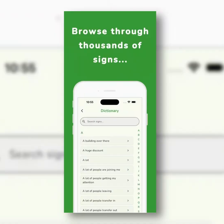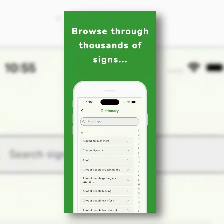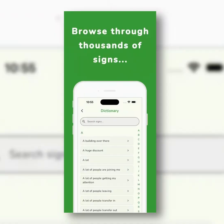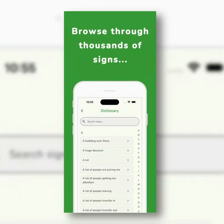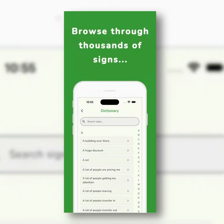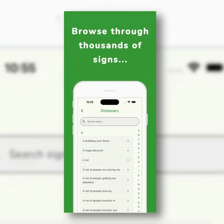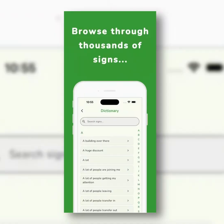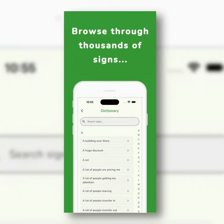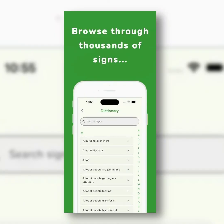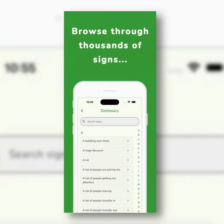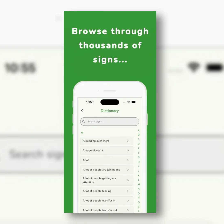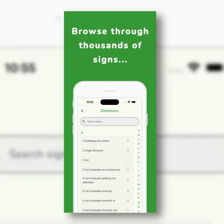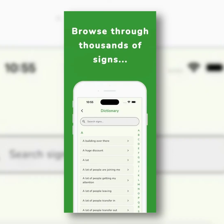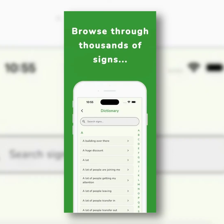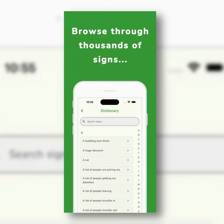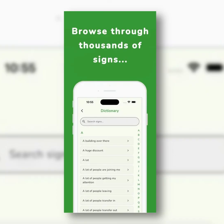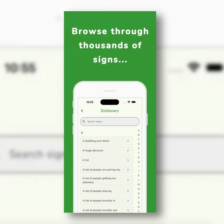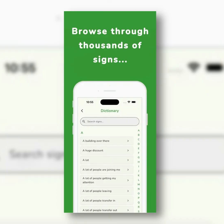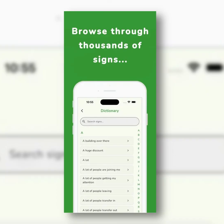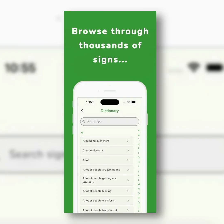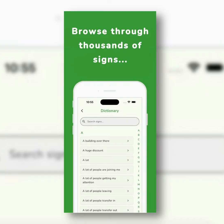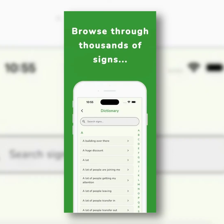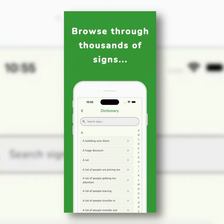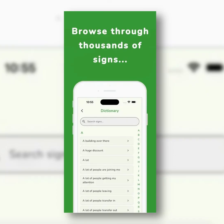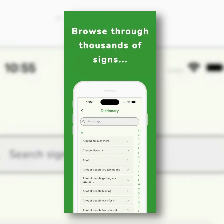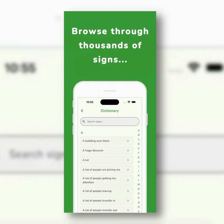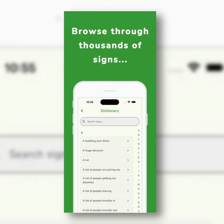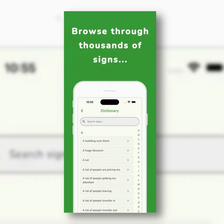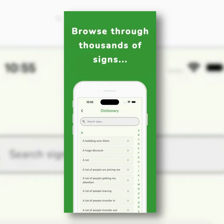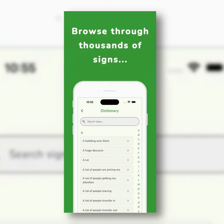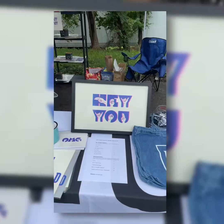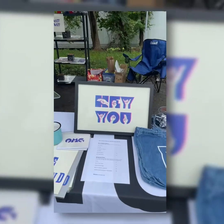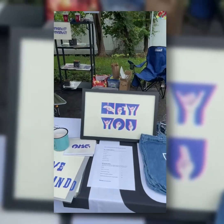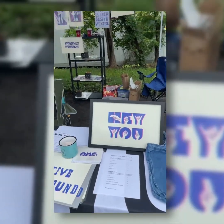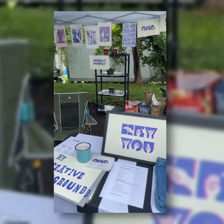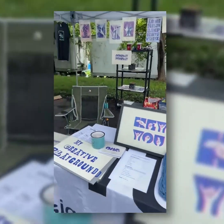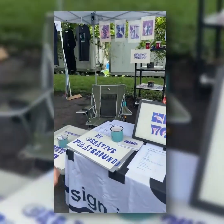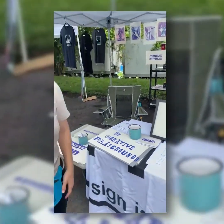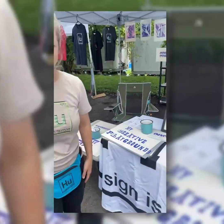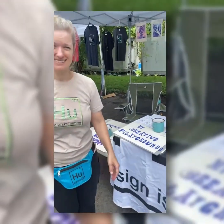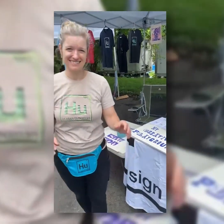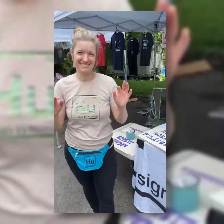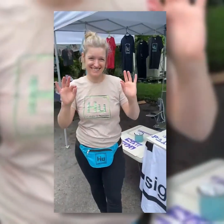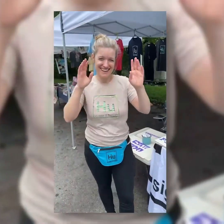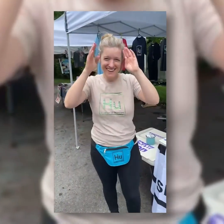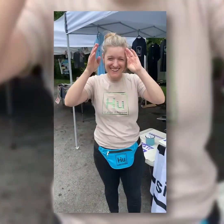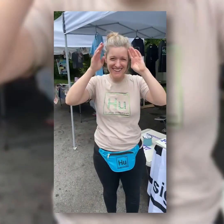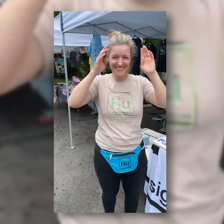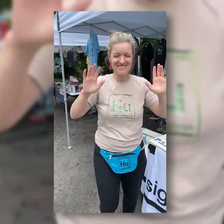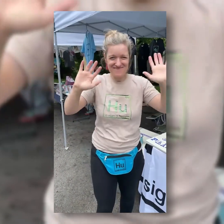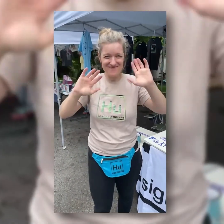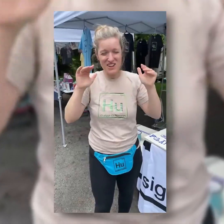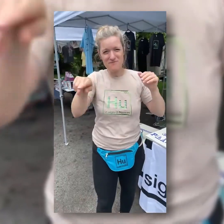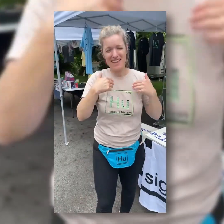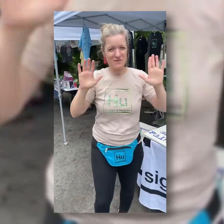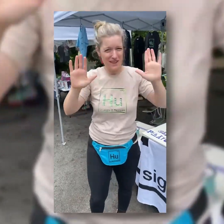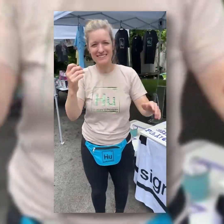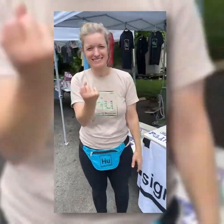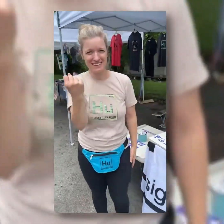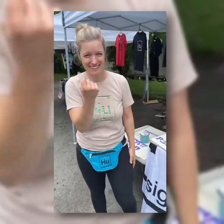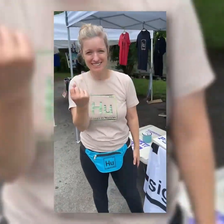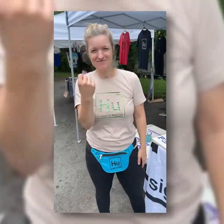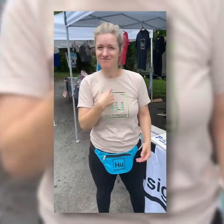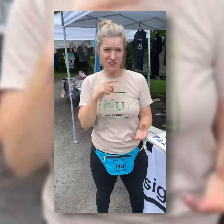top choice. But here's the important part: apps alone won't make you fluent. Learning sign language means